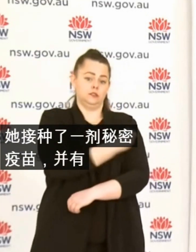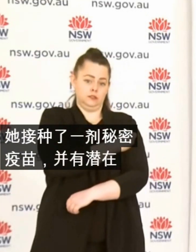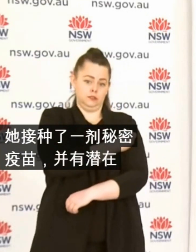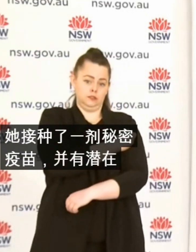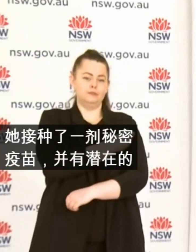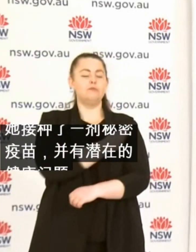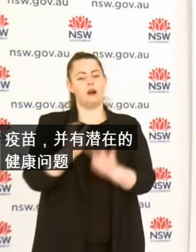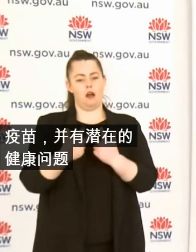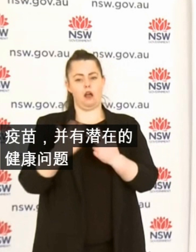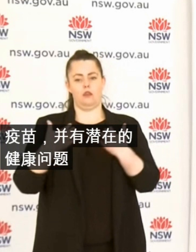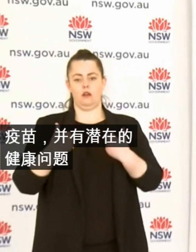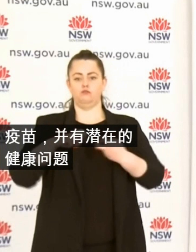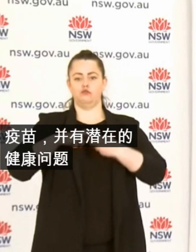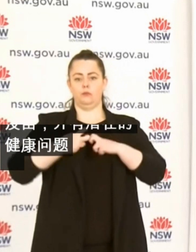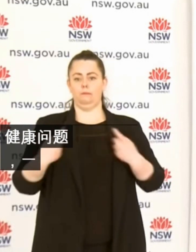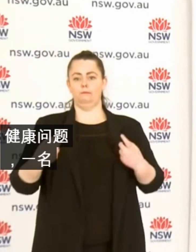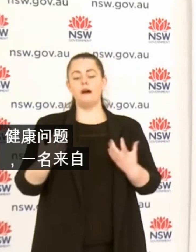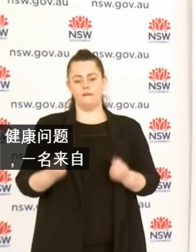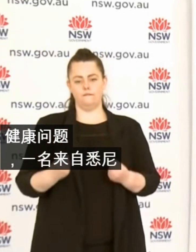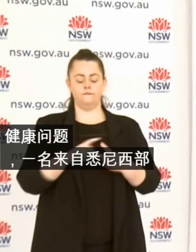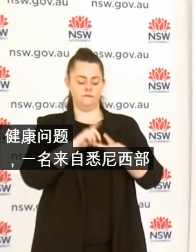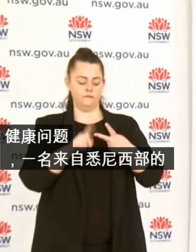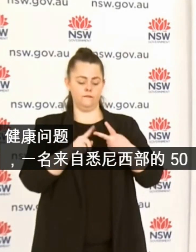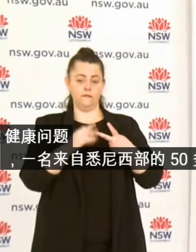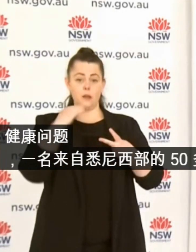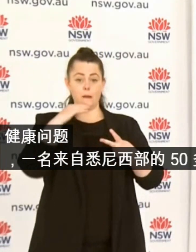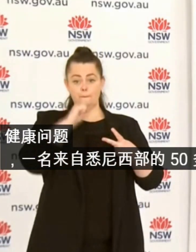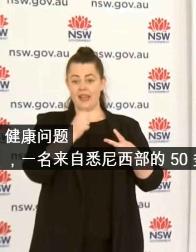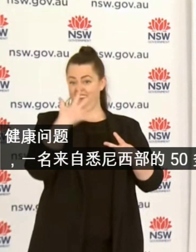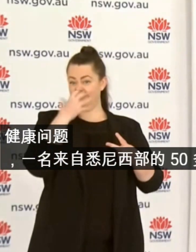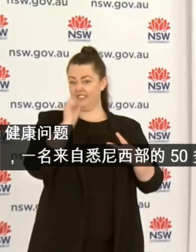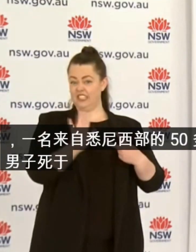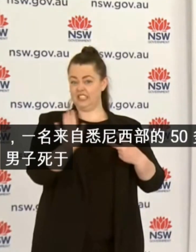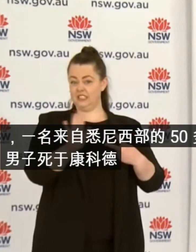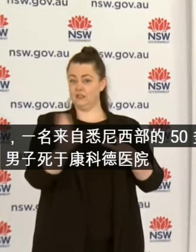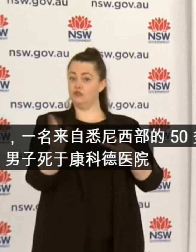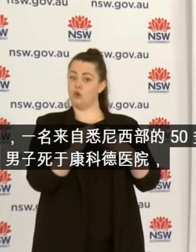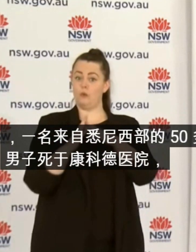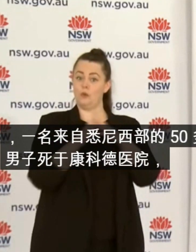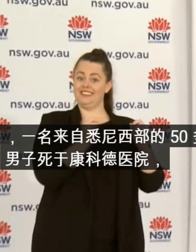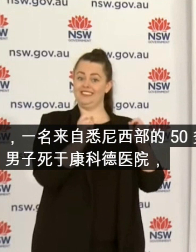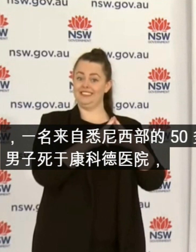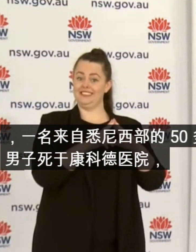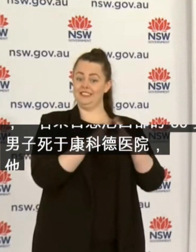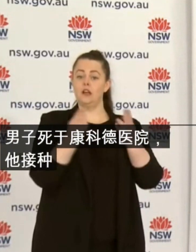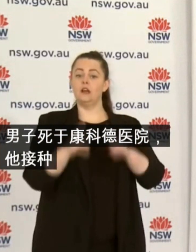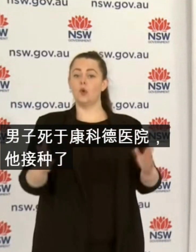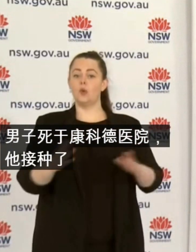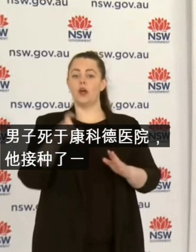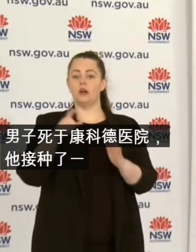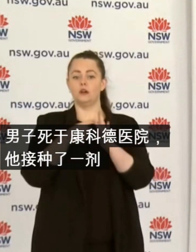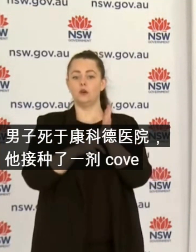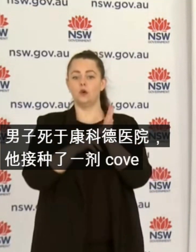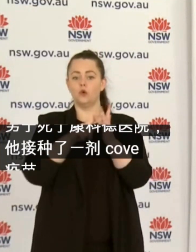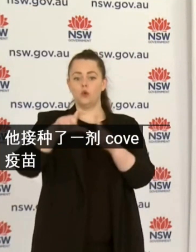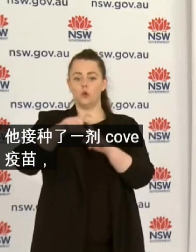had underlying health conditions. And a man in his 50s from Western Sydney who died at Concord Hospital. He'd received 1